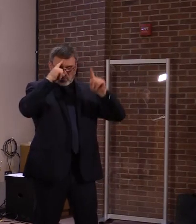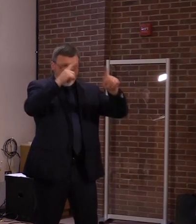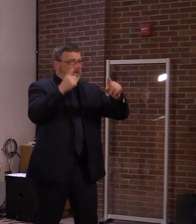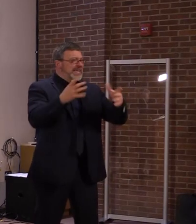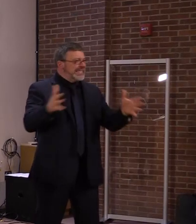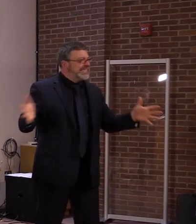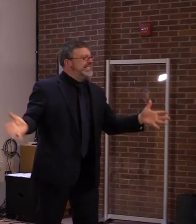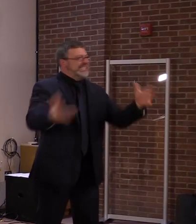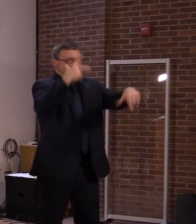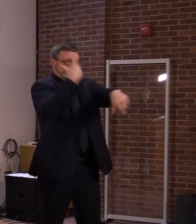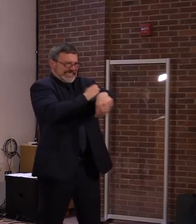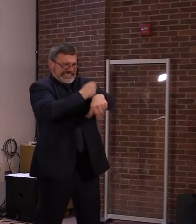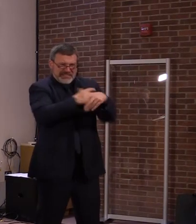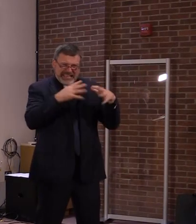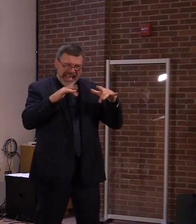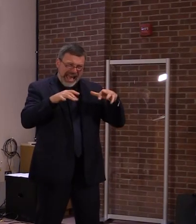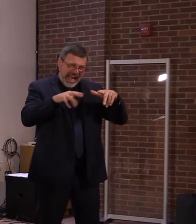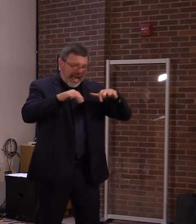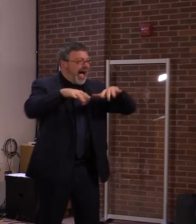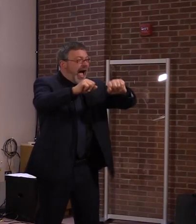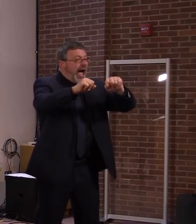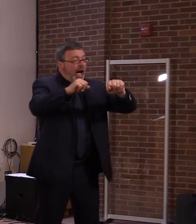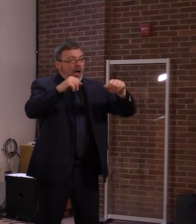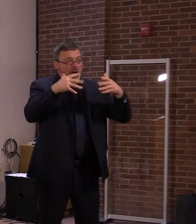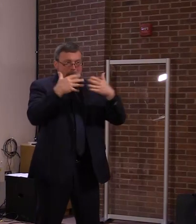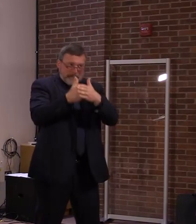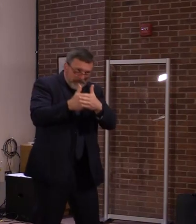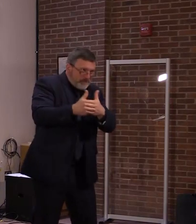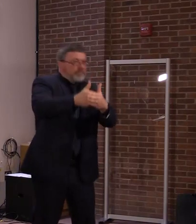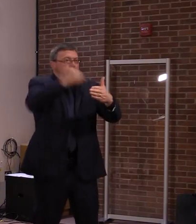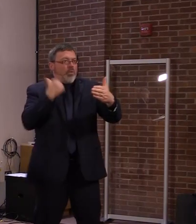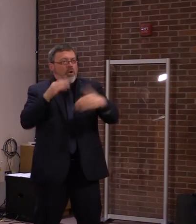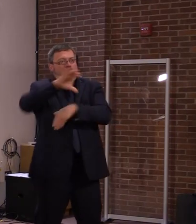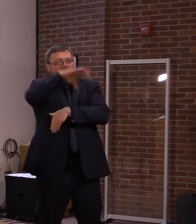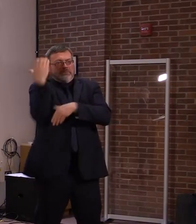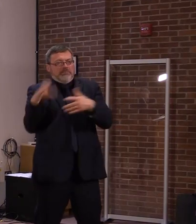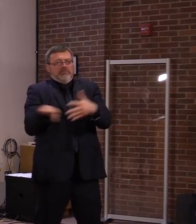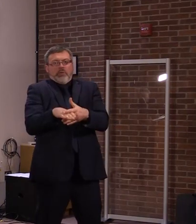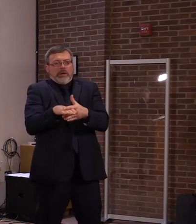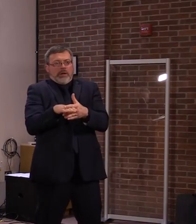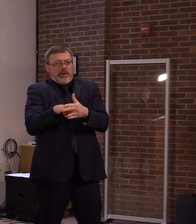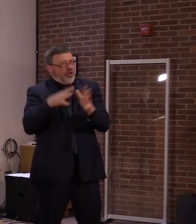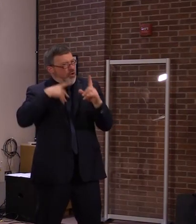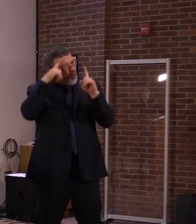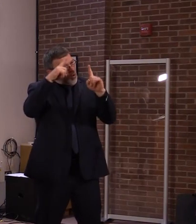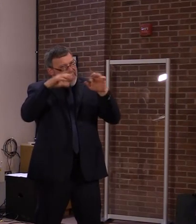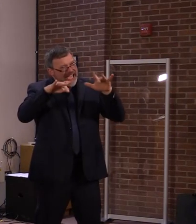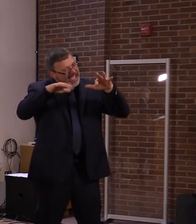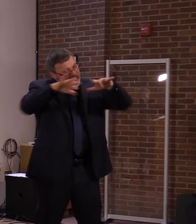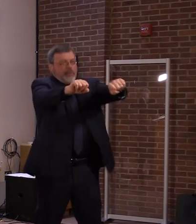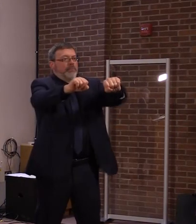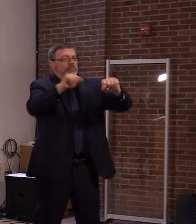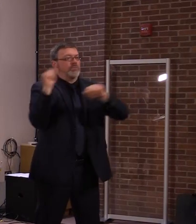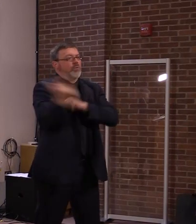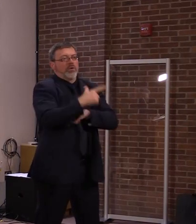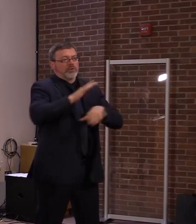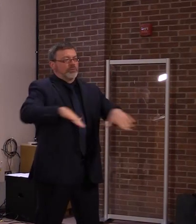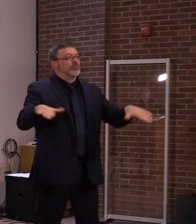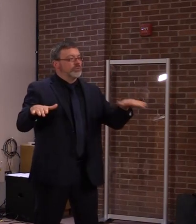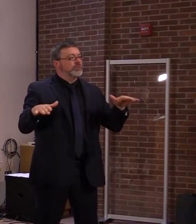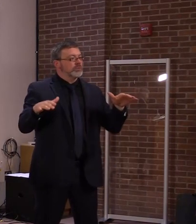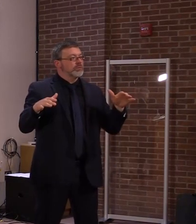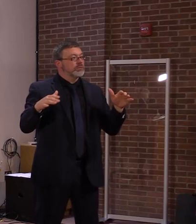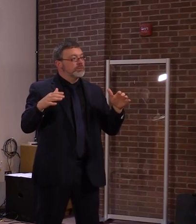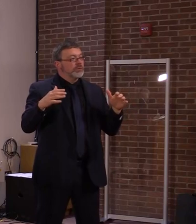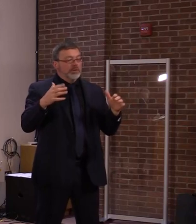holiday break at the end of December. We continue to urge everyone eligible, not just children, to get vaccinated